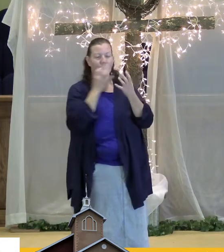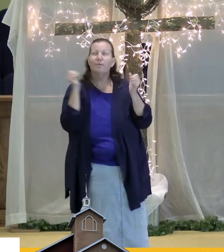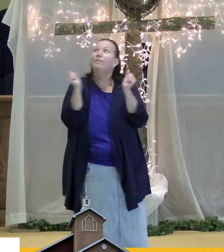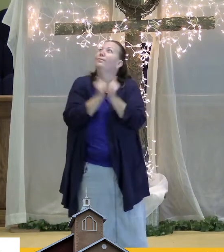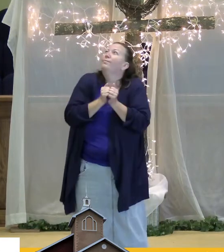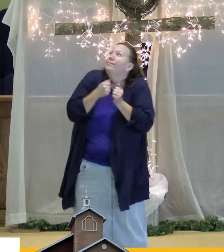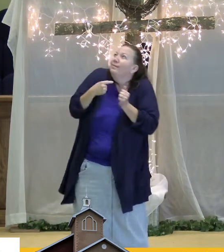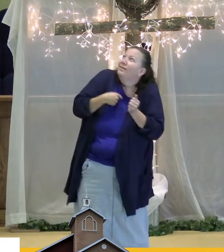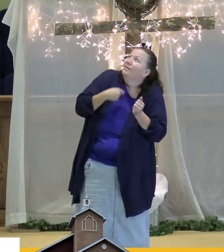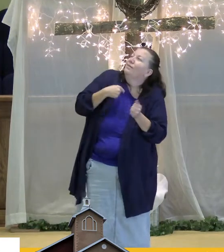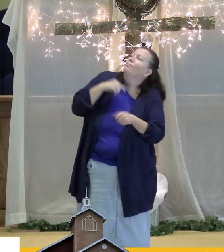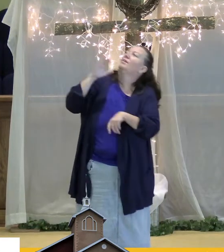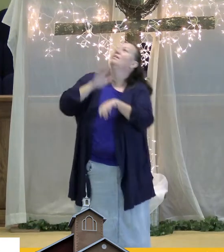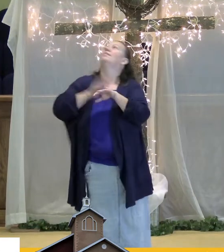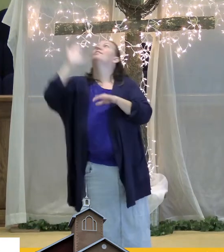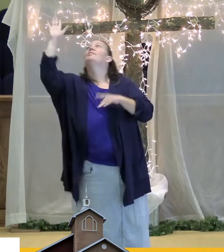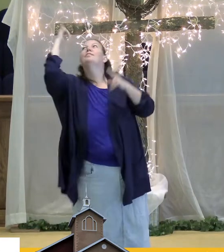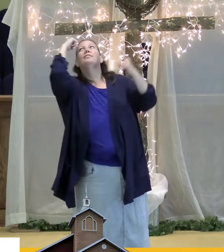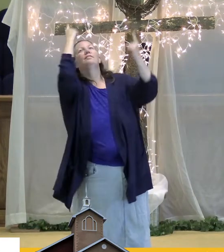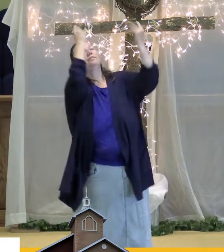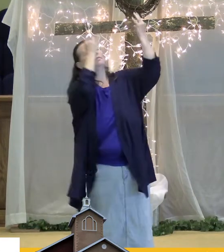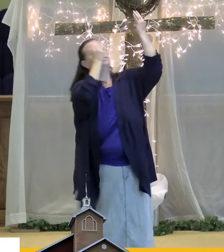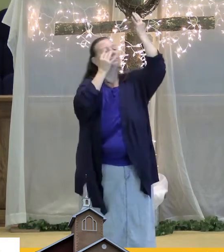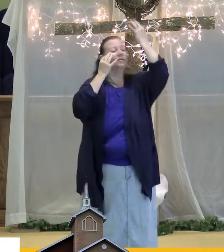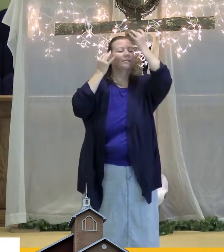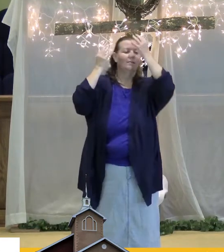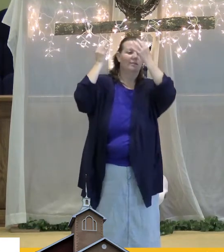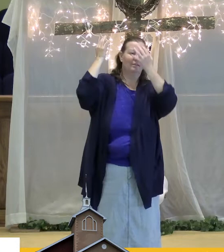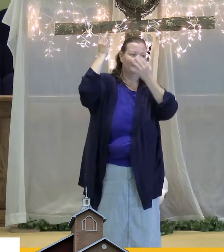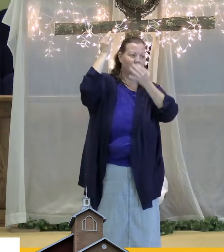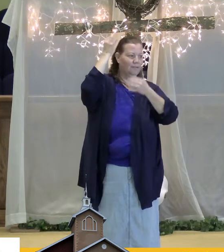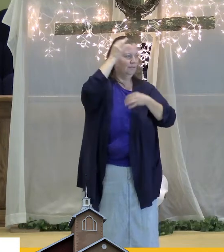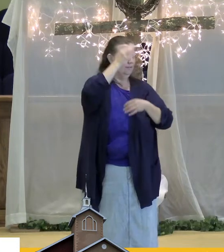Oh, with me on your mind.